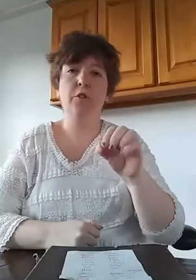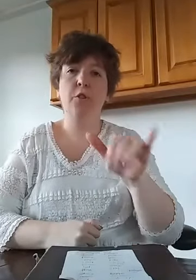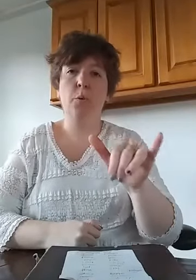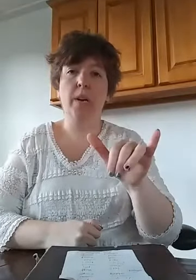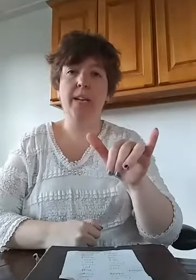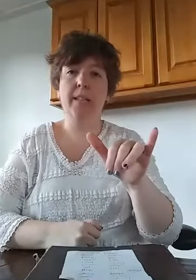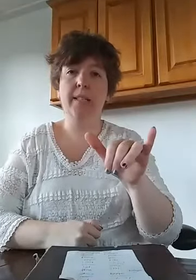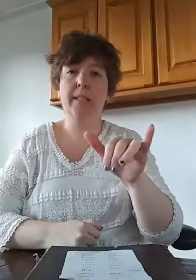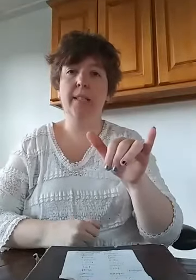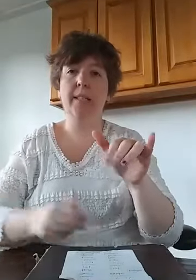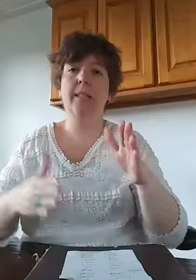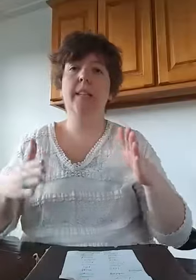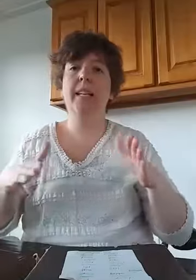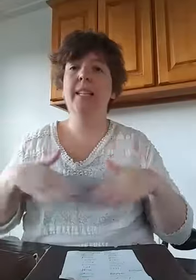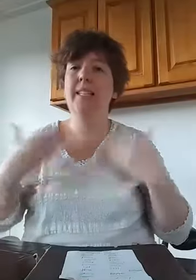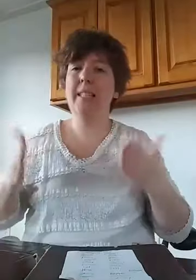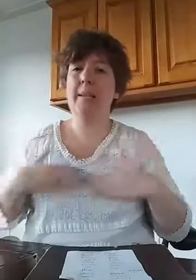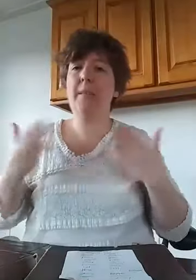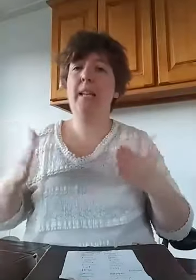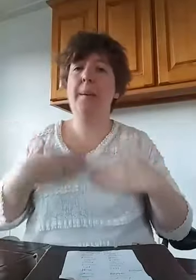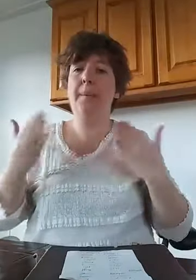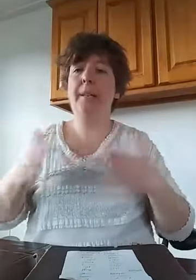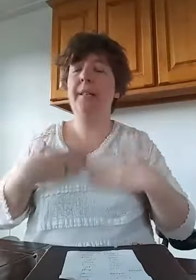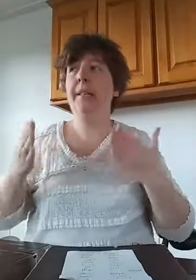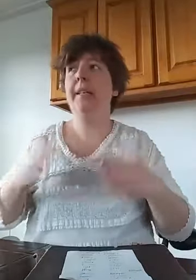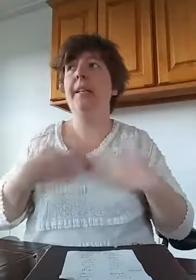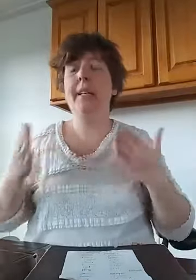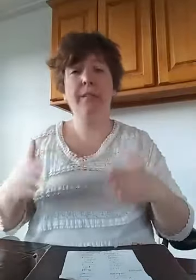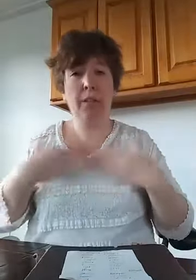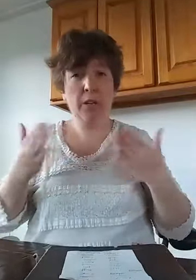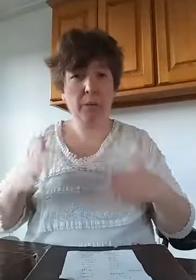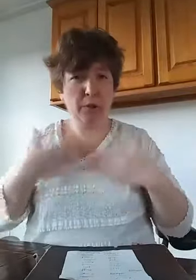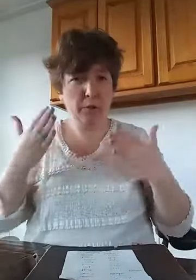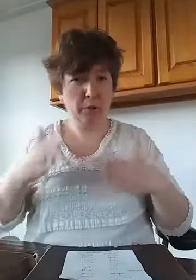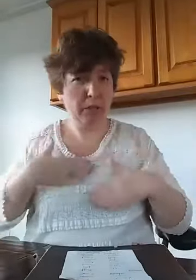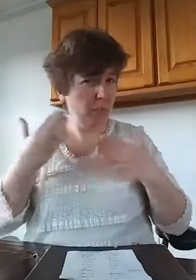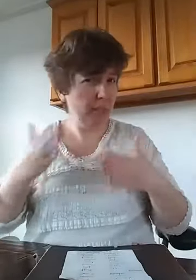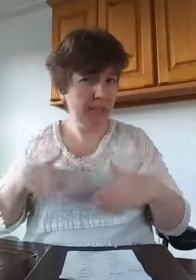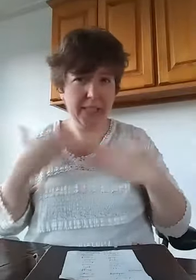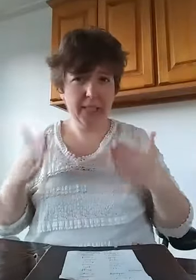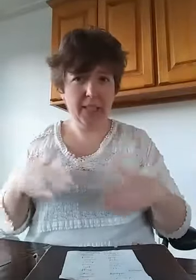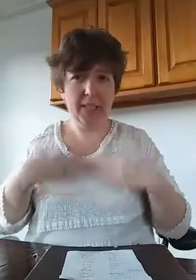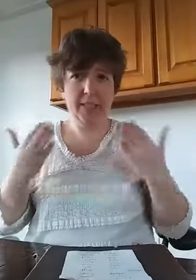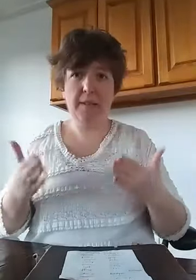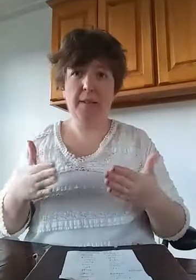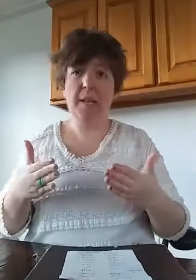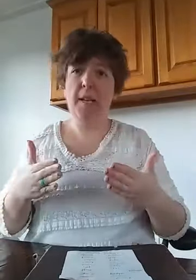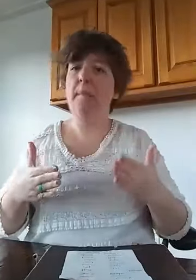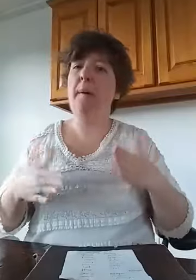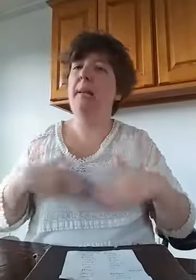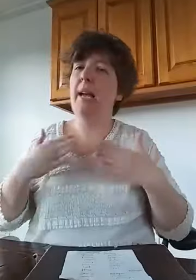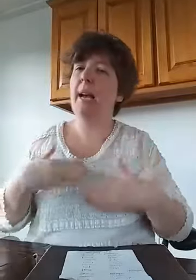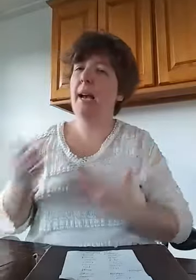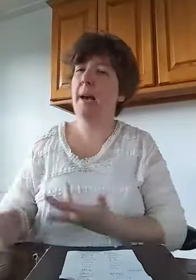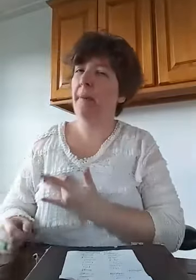Joy is the same as happy, even though in church it really isn't. It might be happy from the